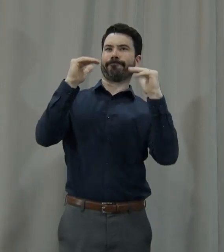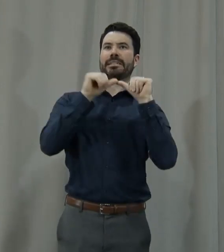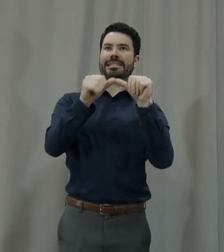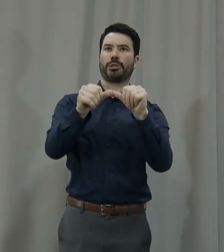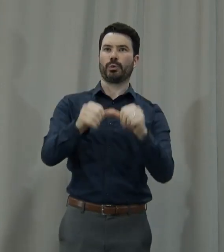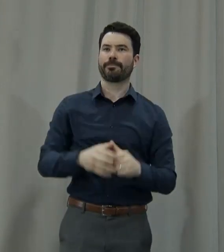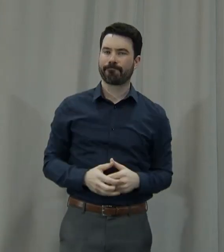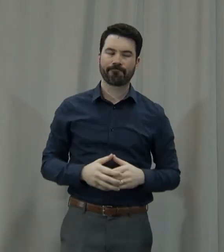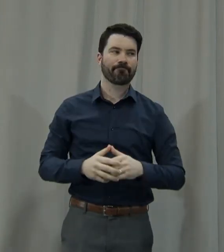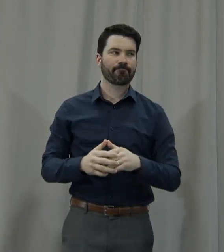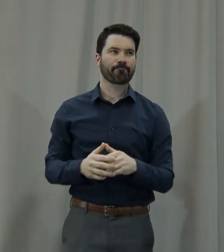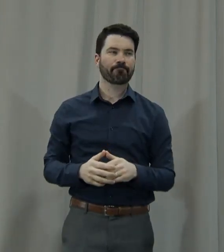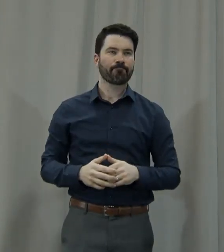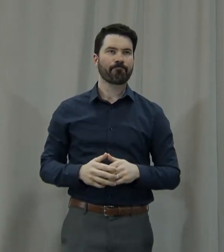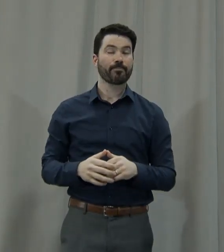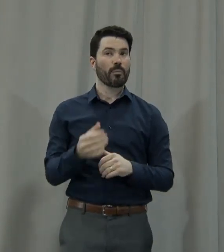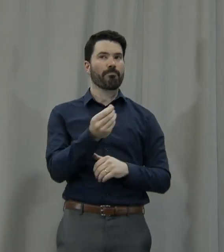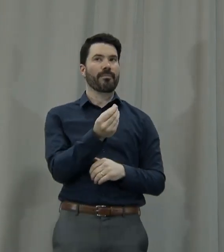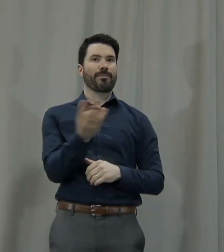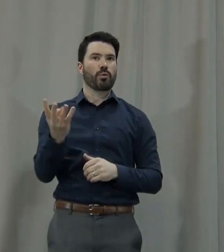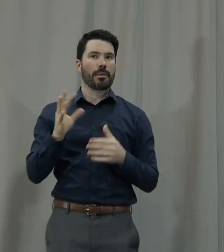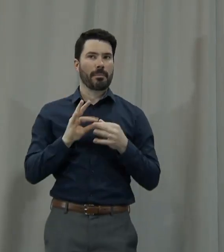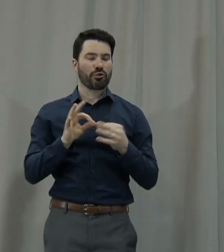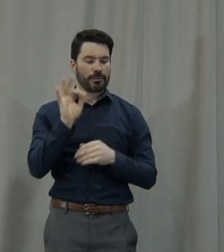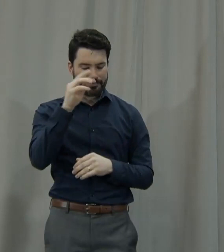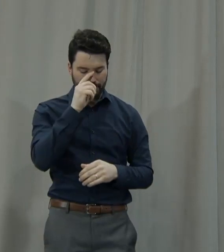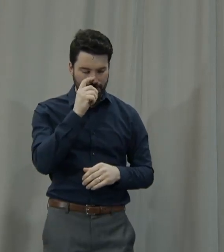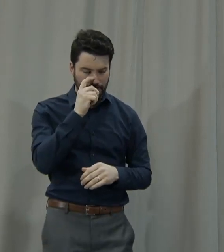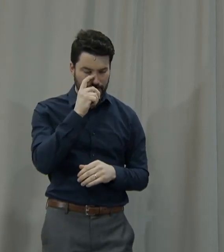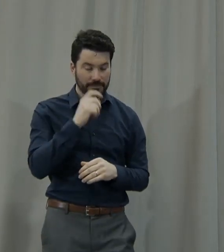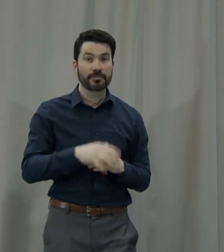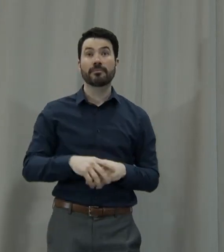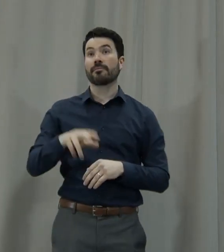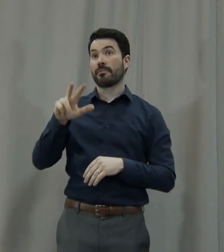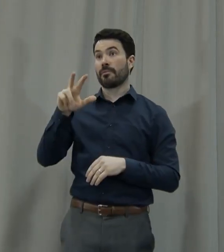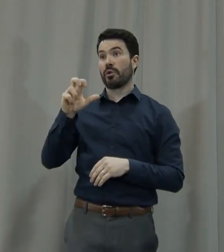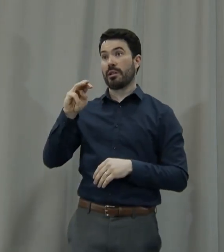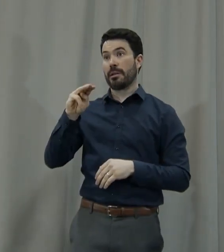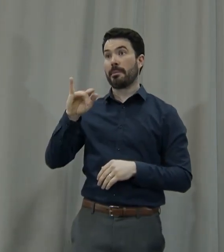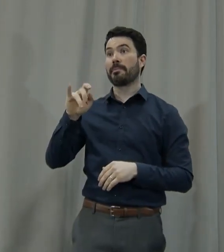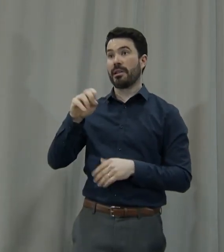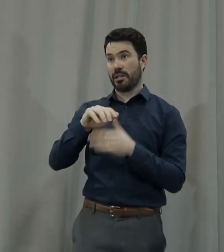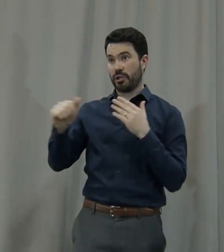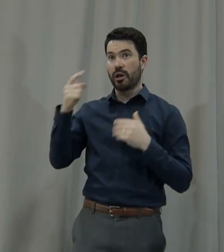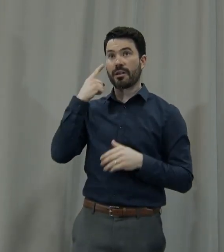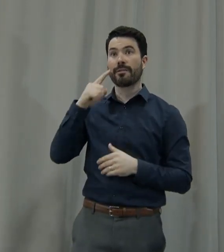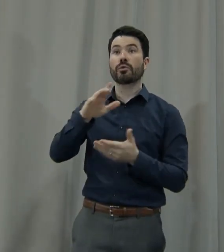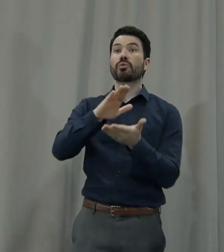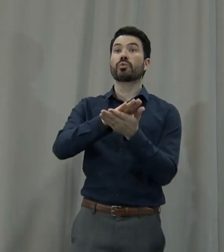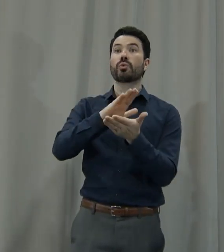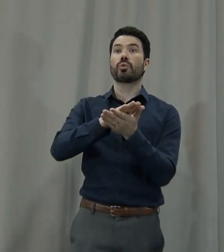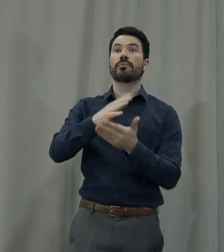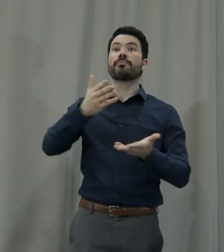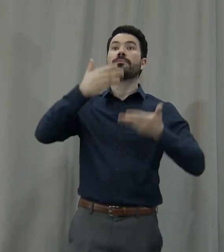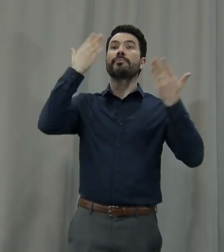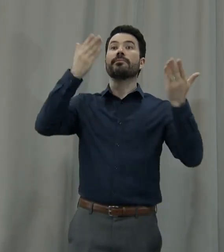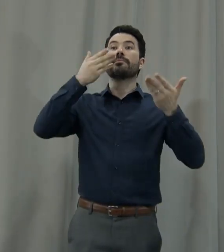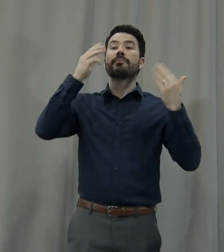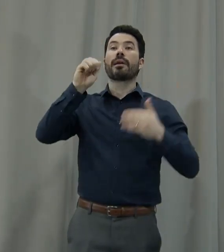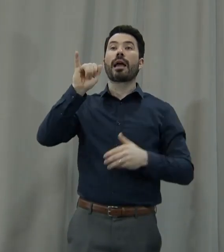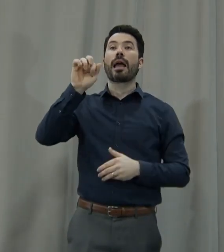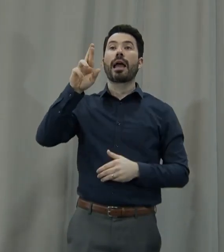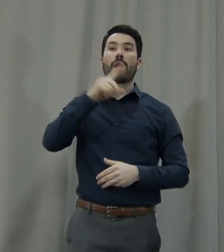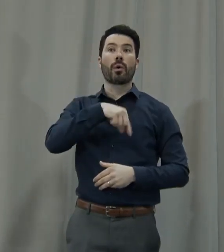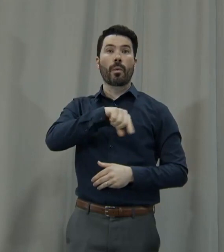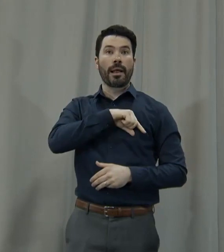A couple of things I just want to mention. $300 million were proposed for school air quality. Again,